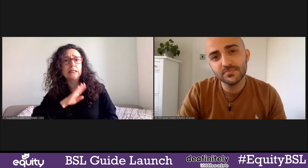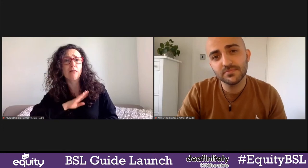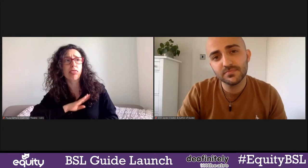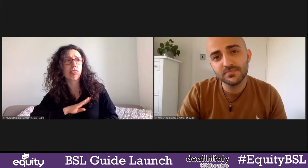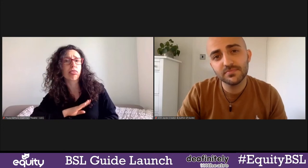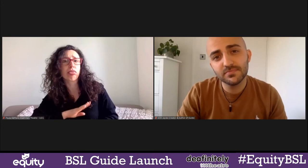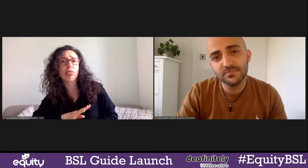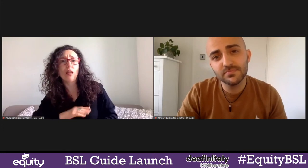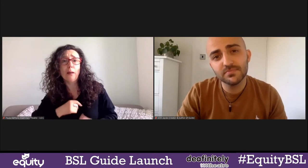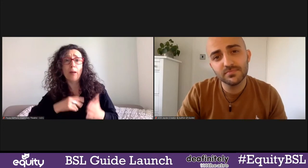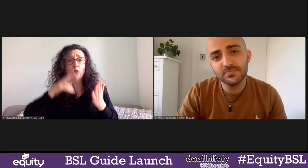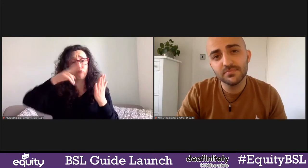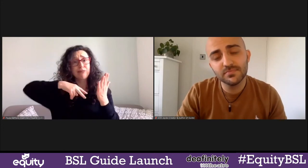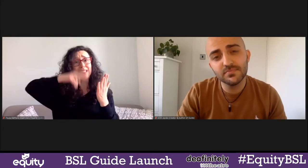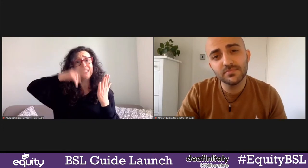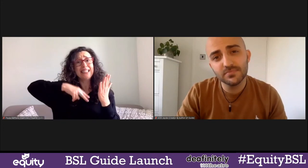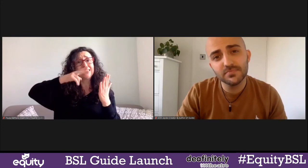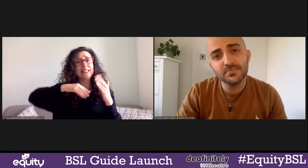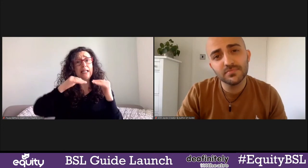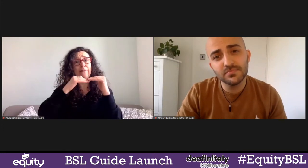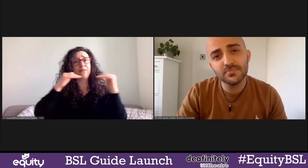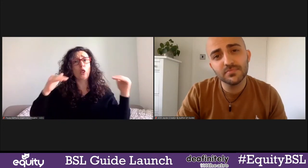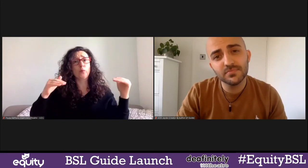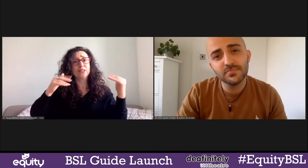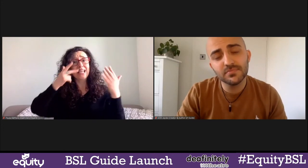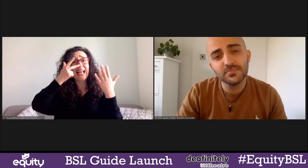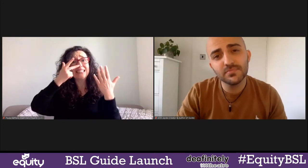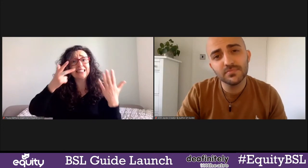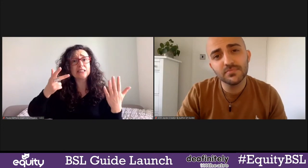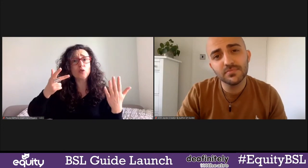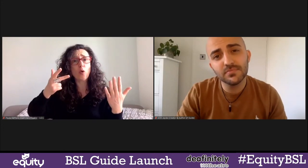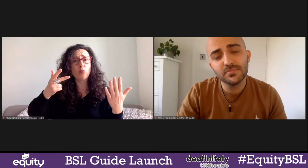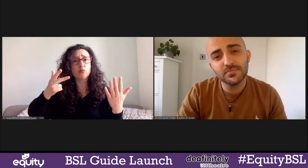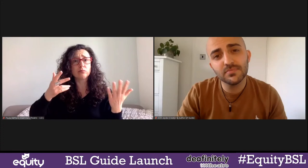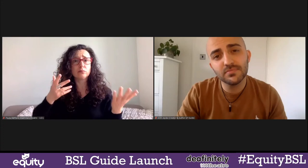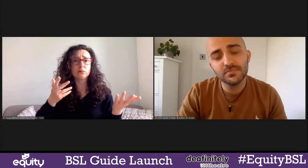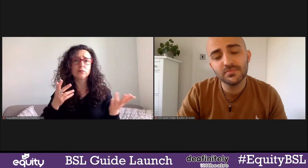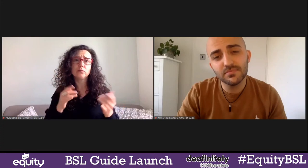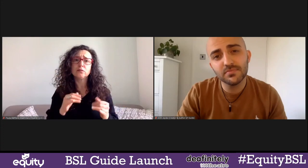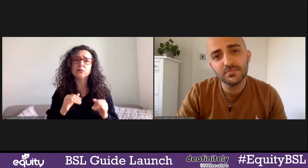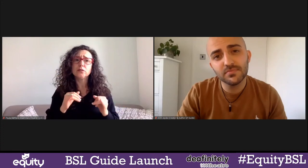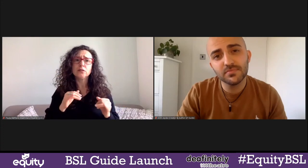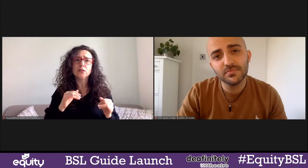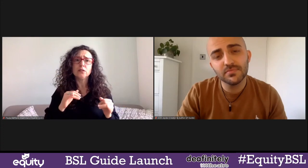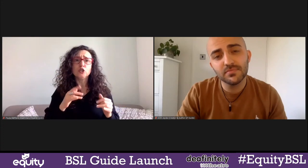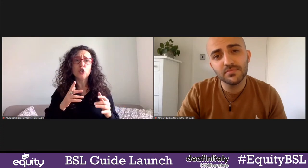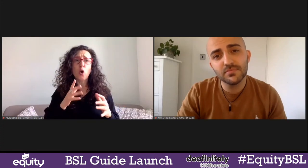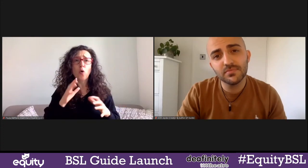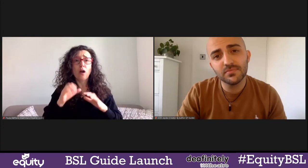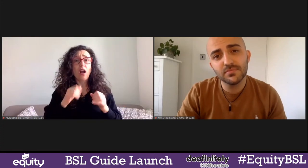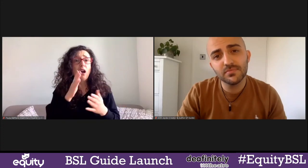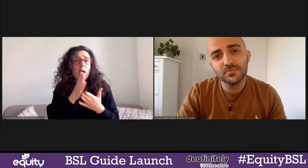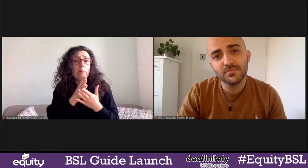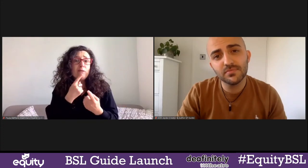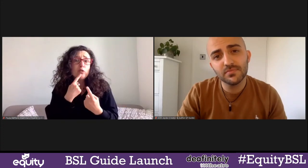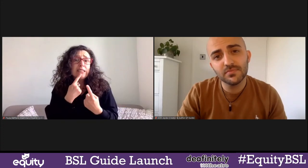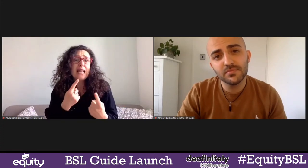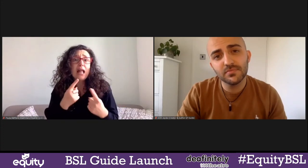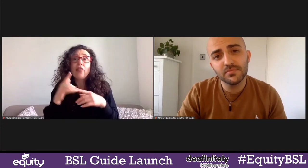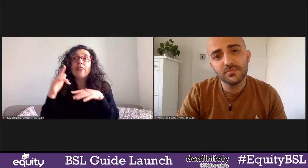low. I left school at 17 with an equivalent reading age of a hearing child of 8. And that severely impacted